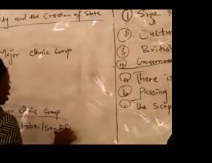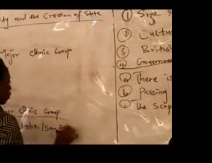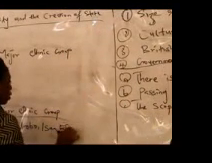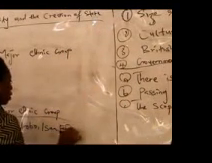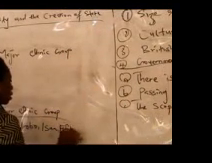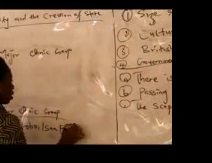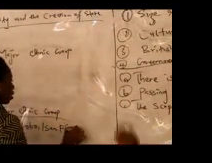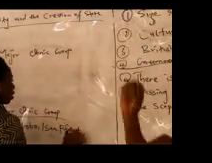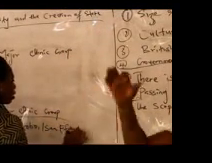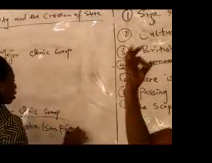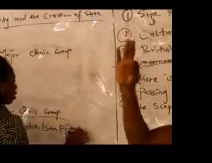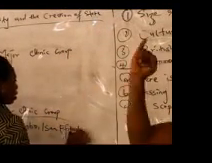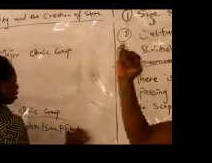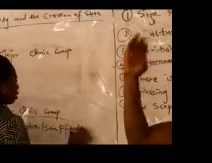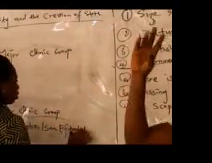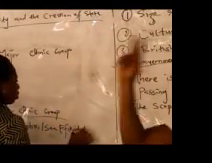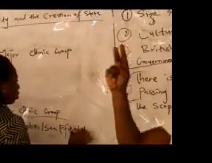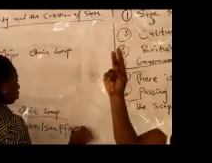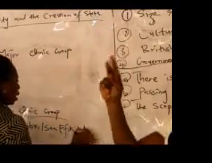Efik,